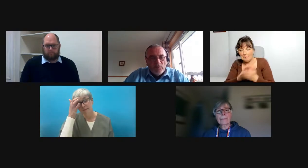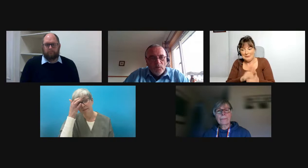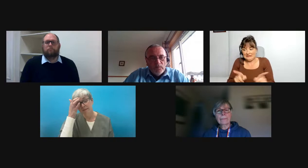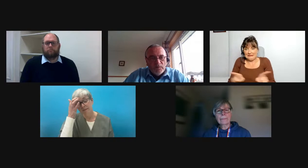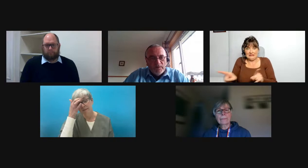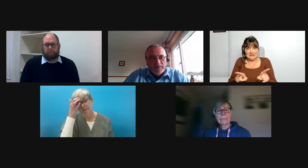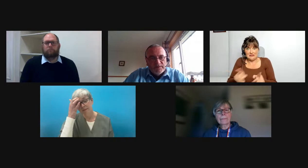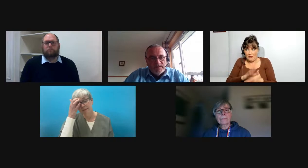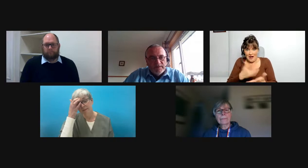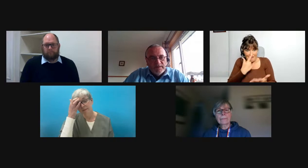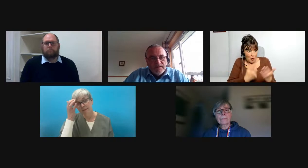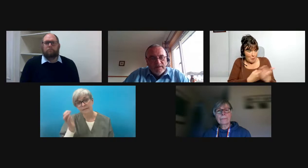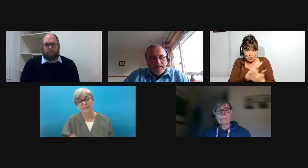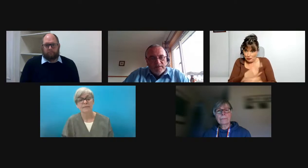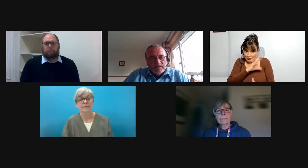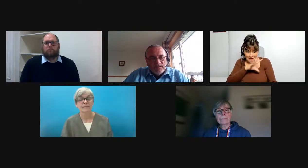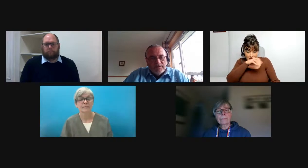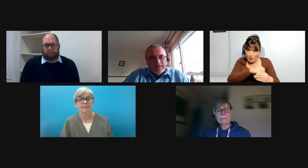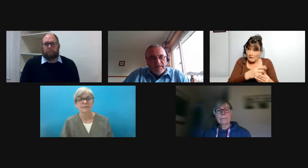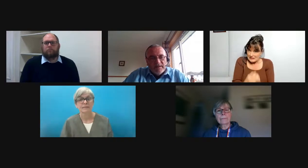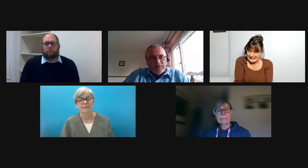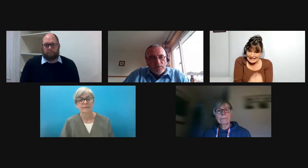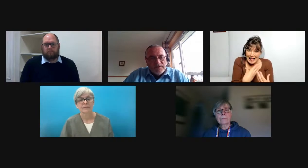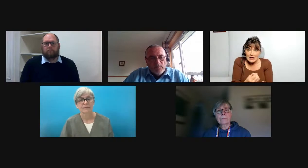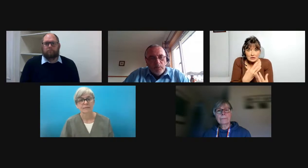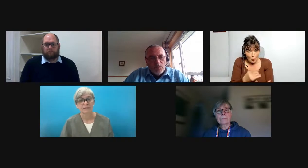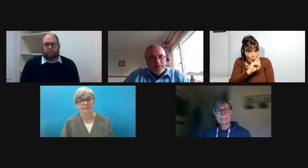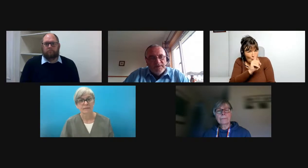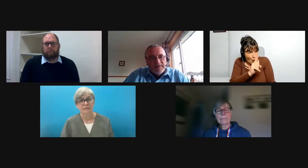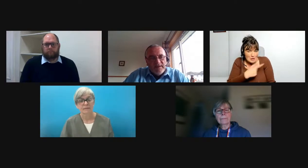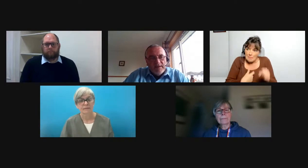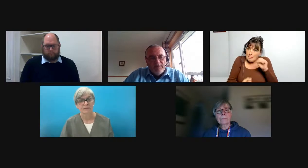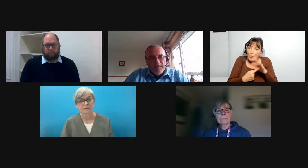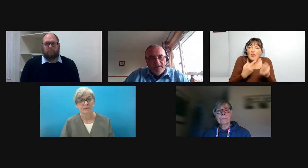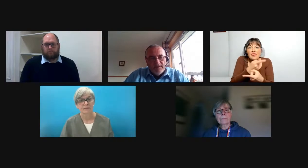get involved with us, to